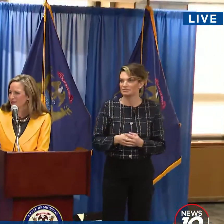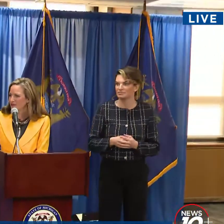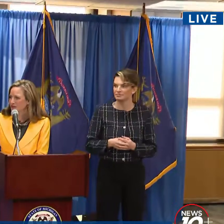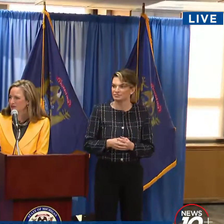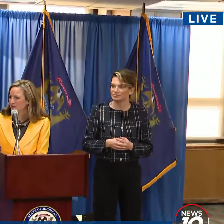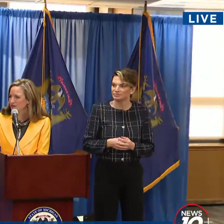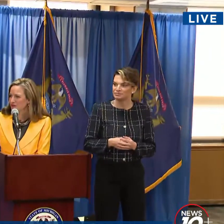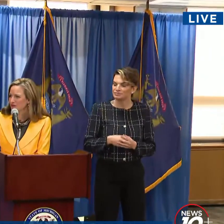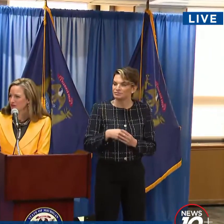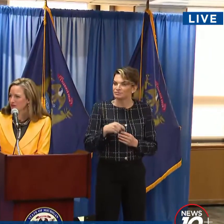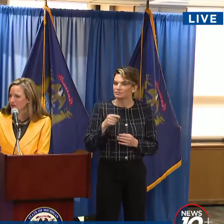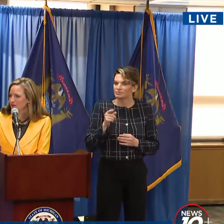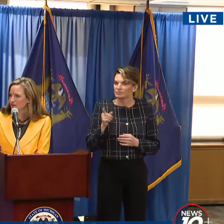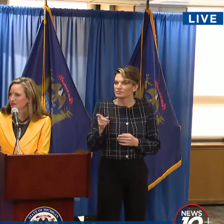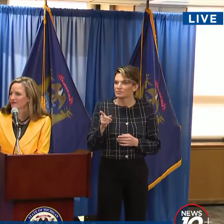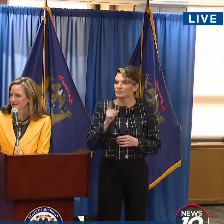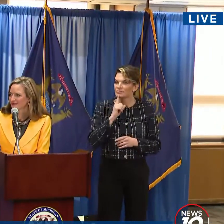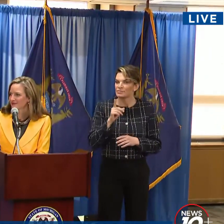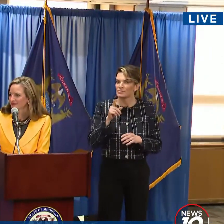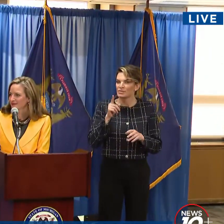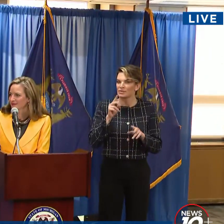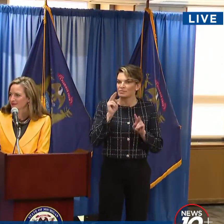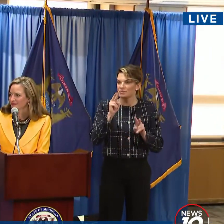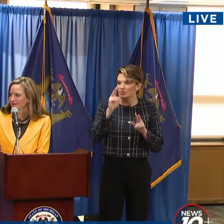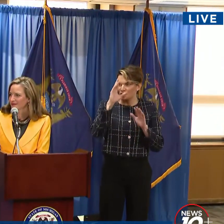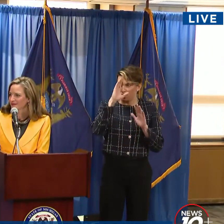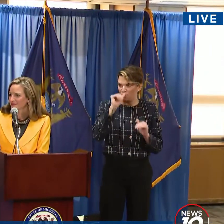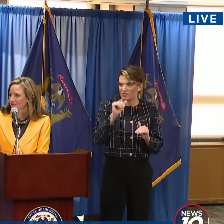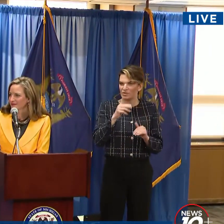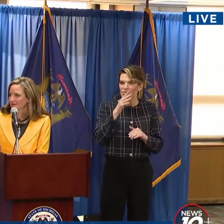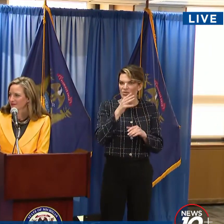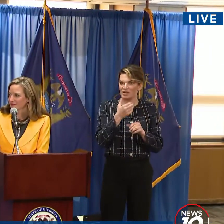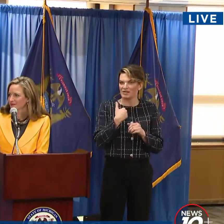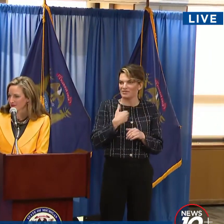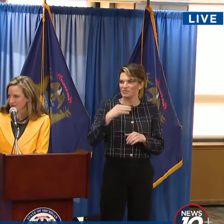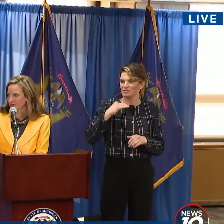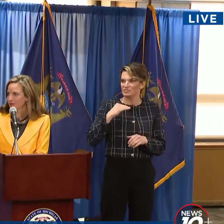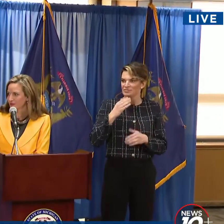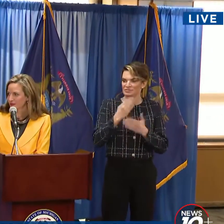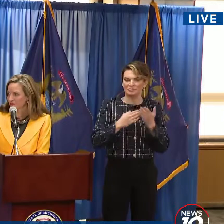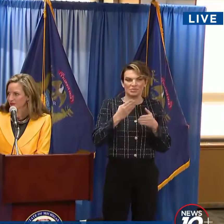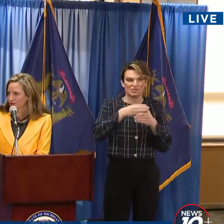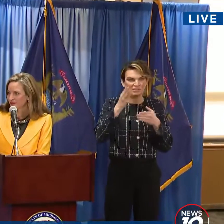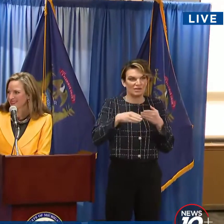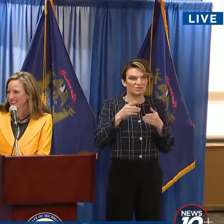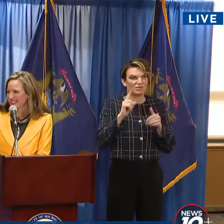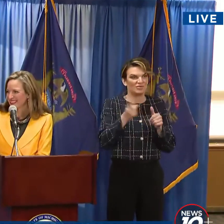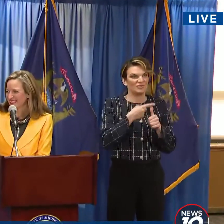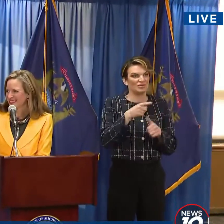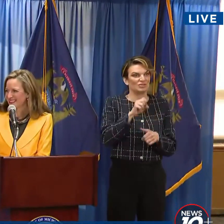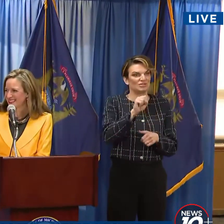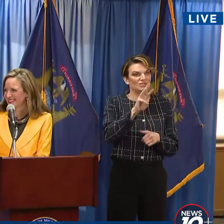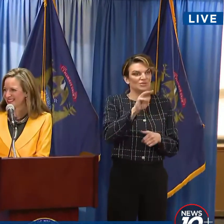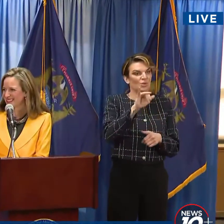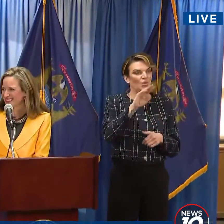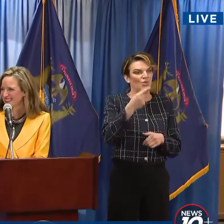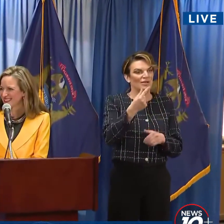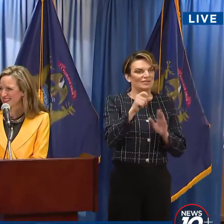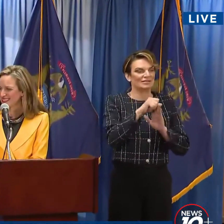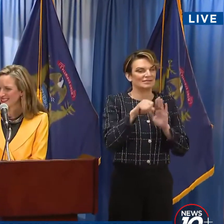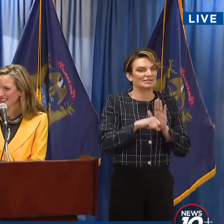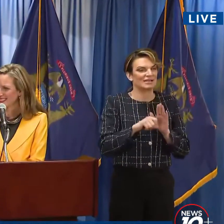here. I know you were very hopeful that we would get some results here in Michigan and be one of the first swing states to